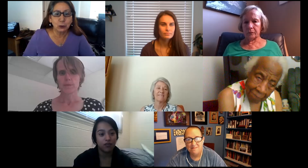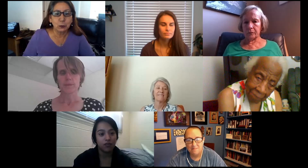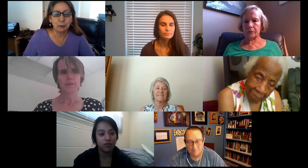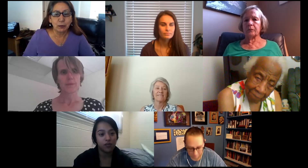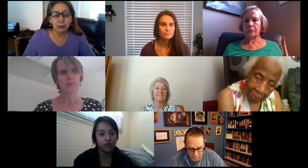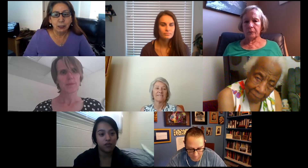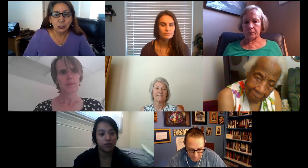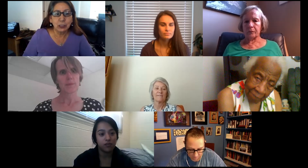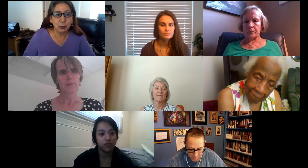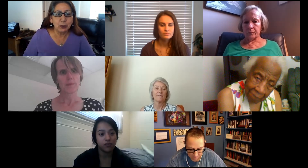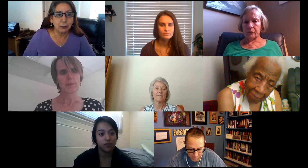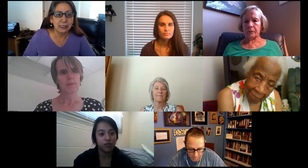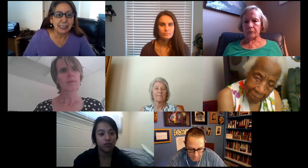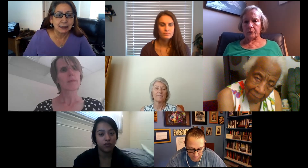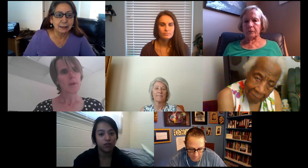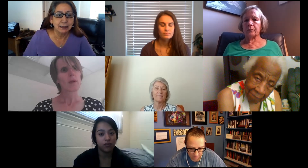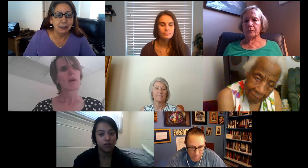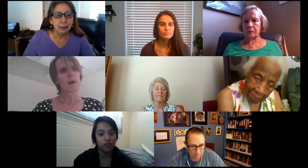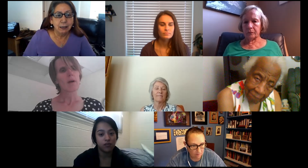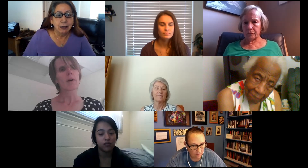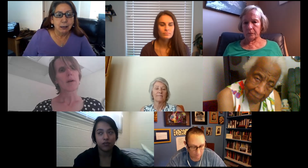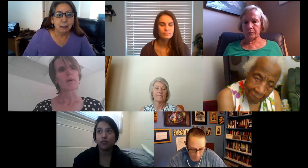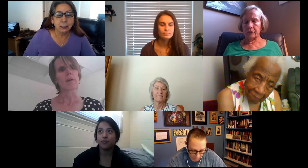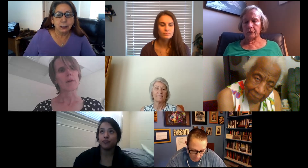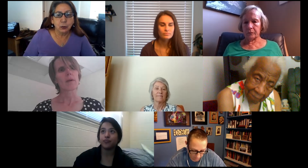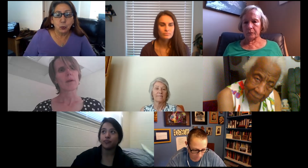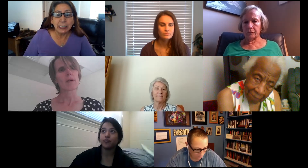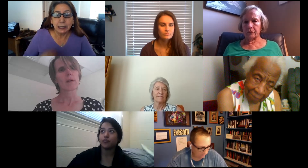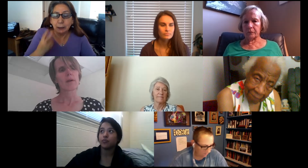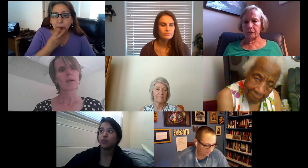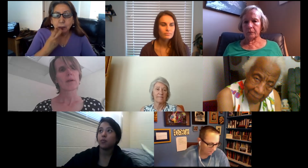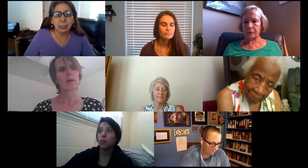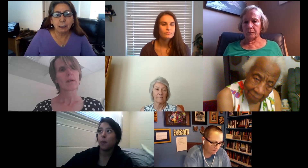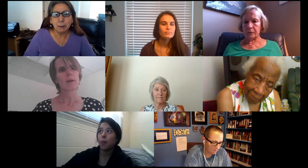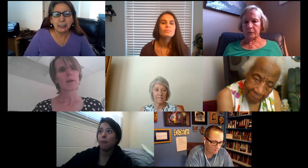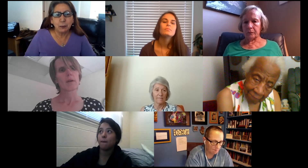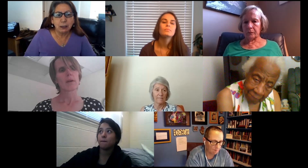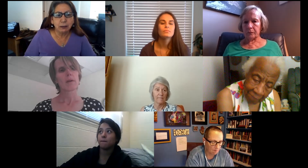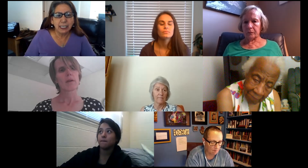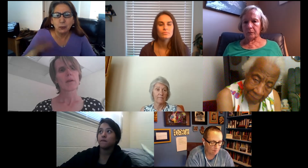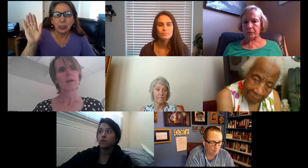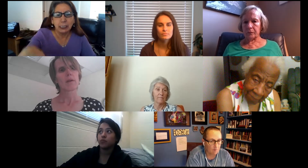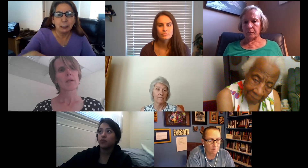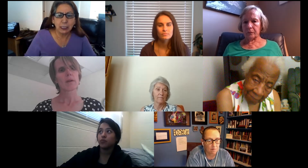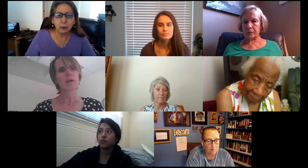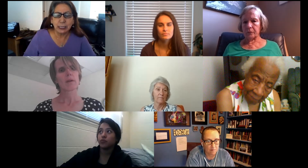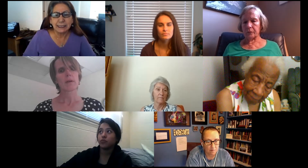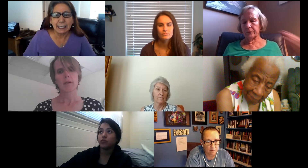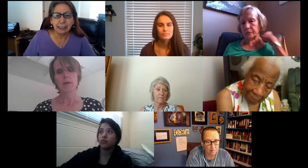to communicate with text. Also, read lips. Okay, a lot of people say, well, they can read lips. They don't need a sign